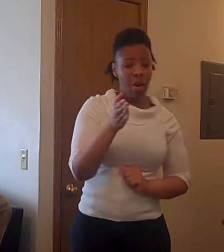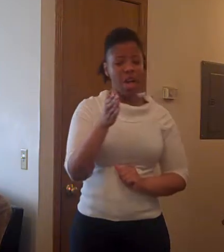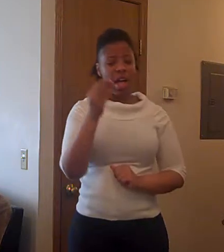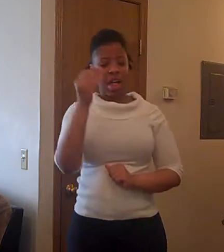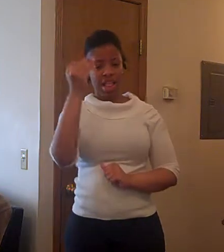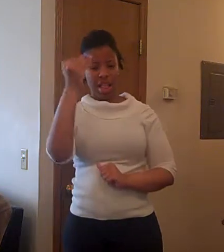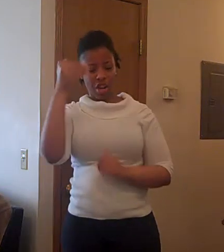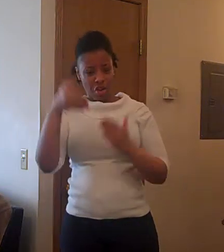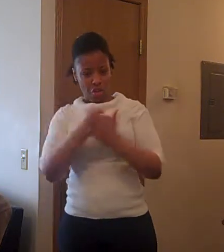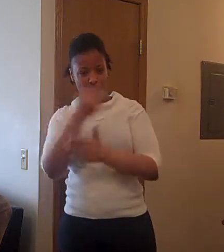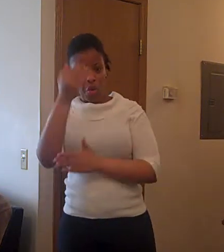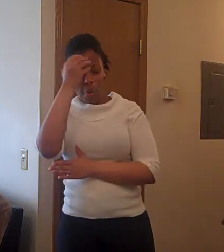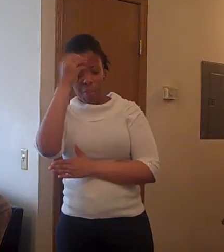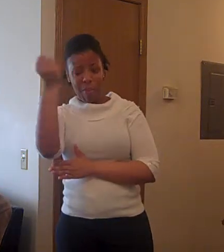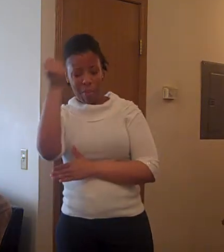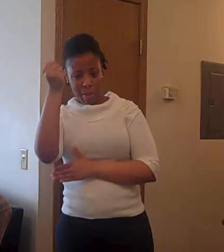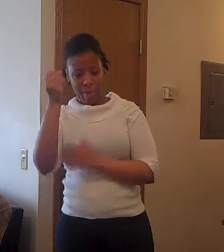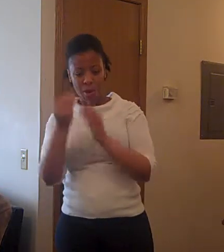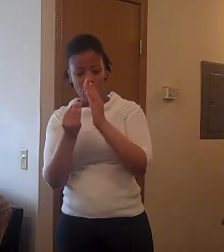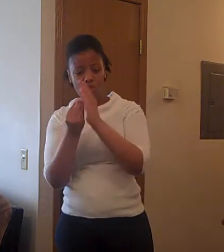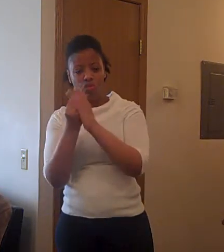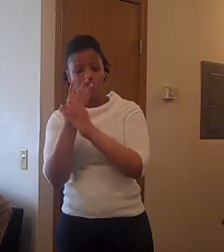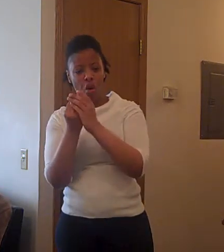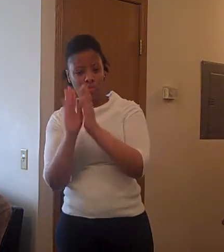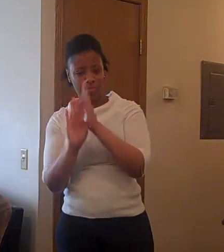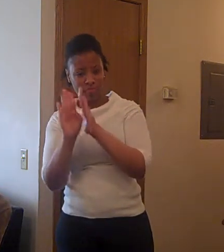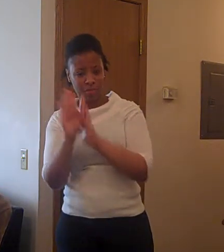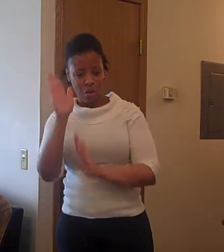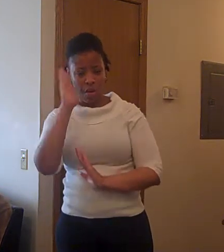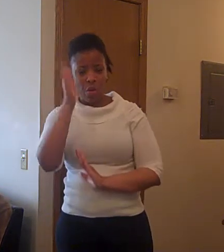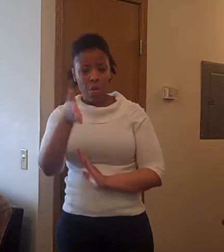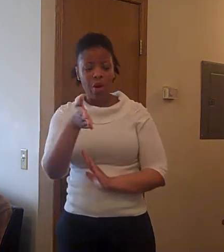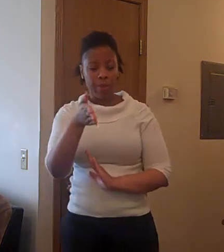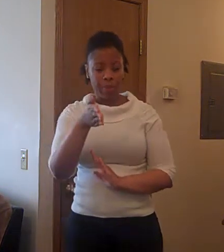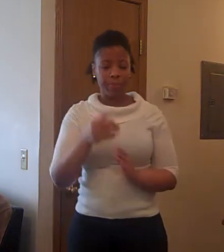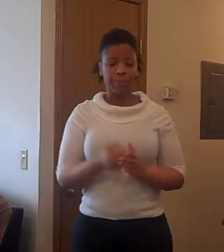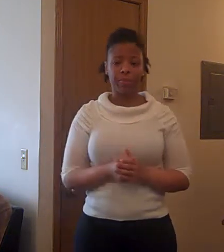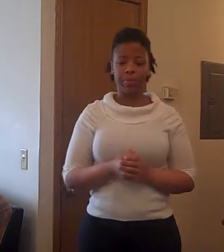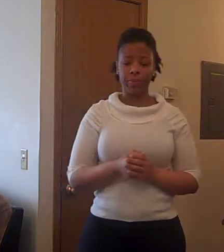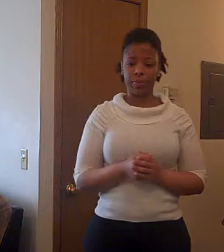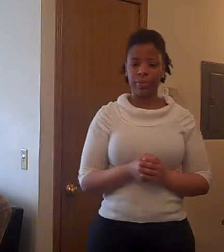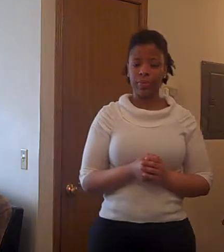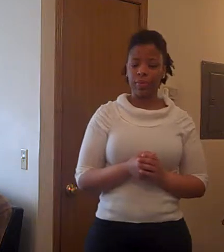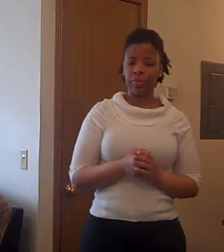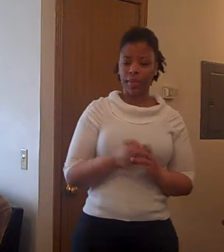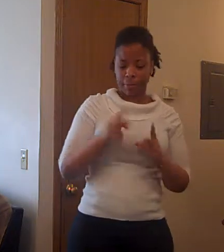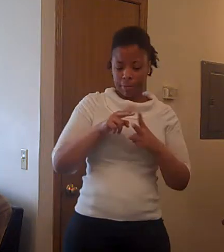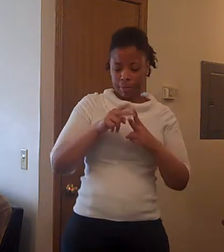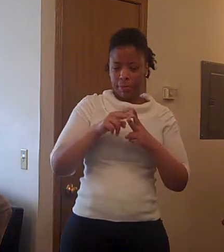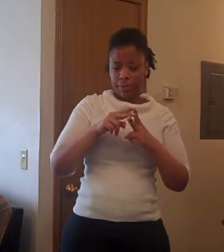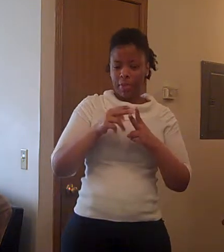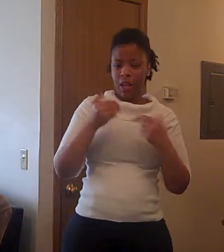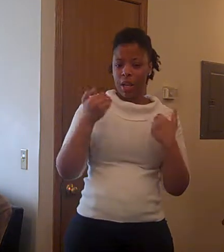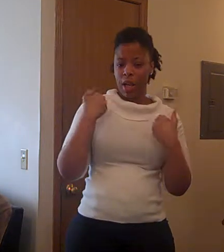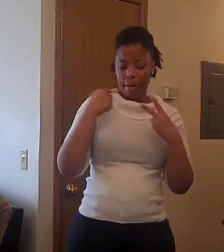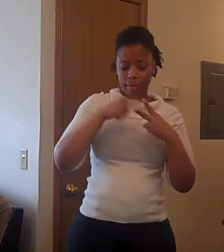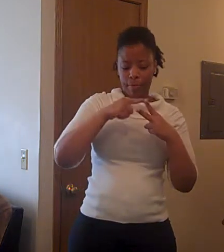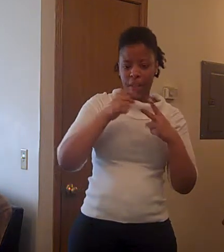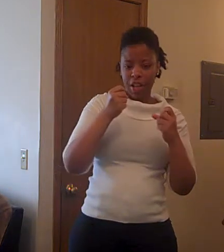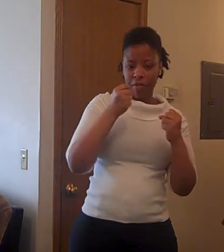by thinking, the way I explain it is that you have two types of emotion. You have fear-based emotions and you have faith-based emotions. Or there's